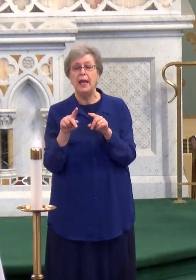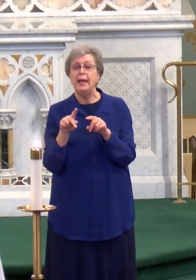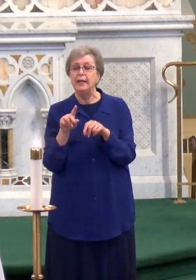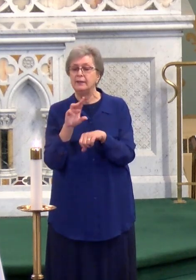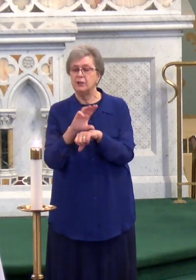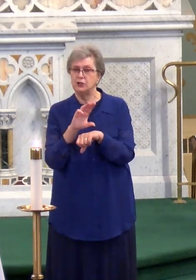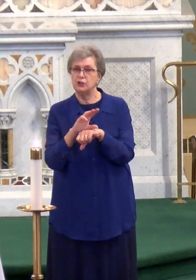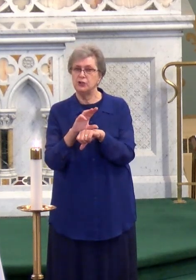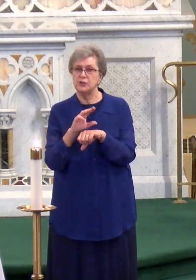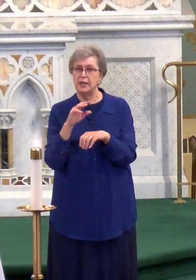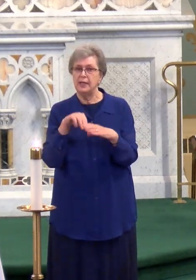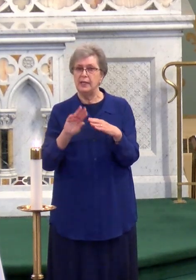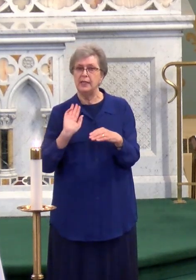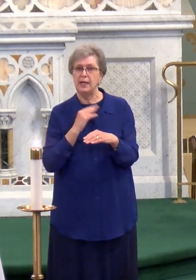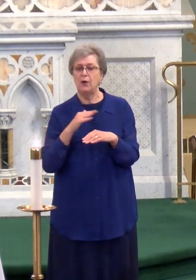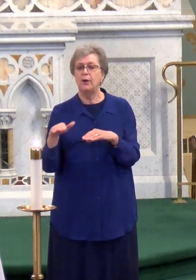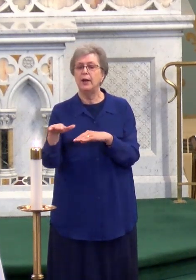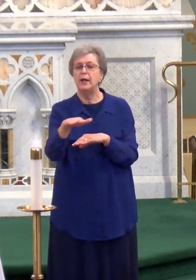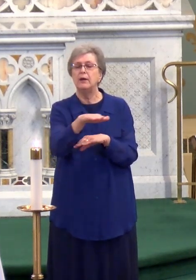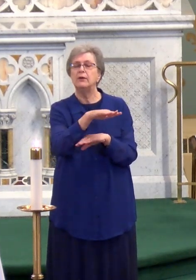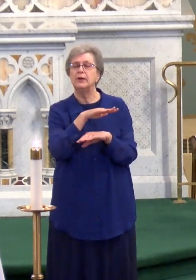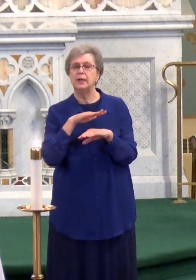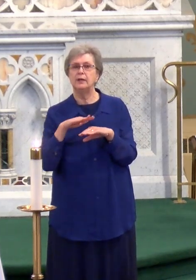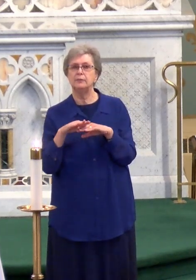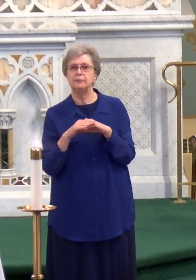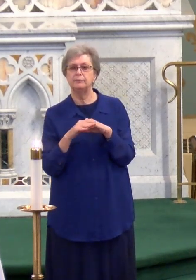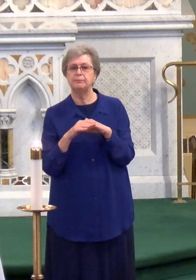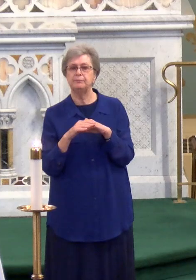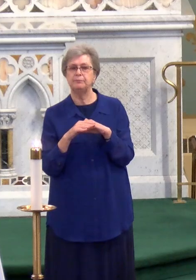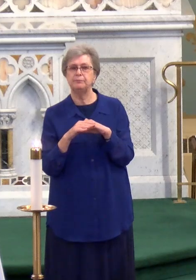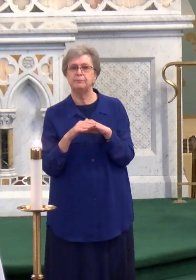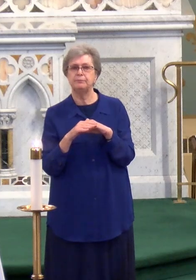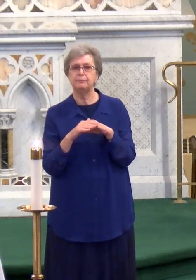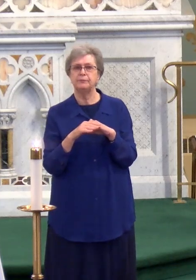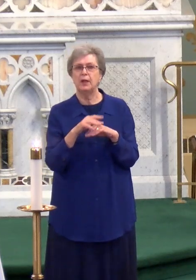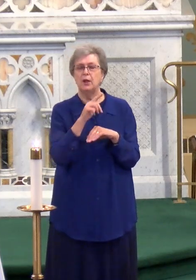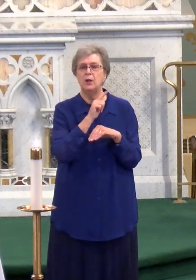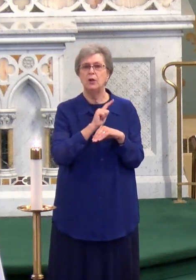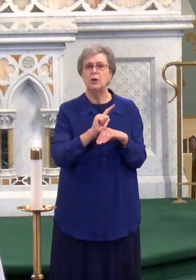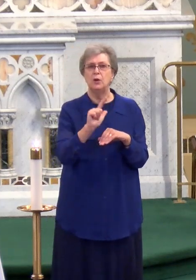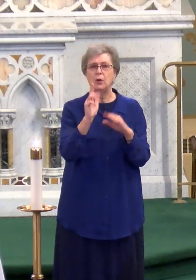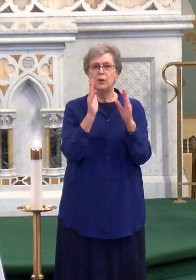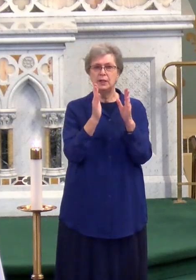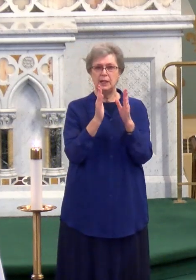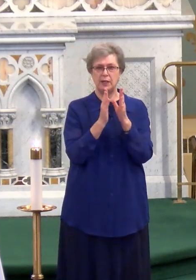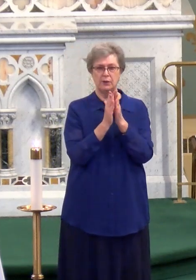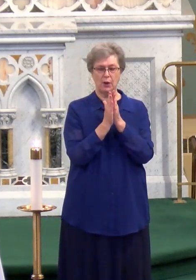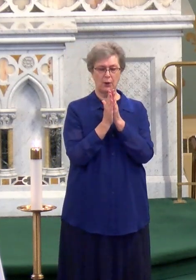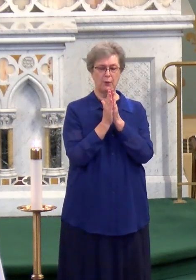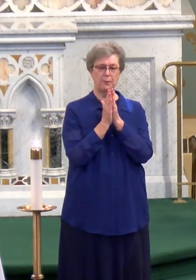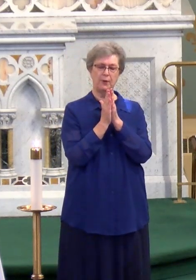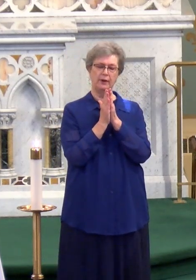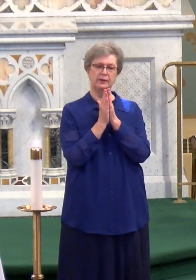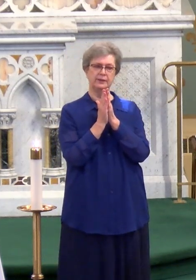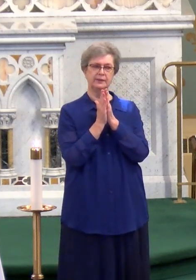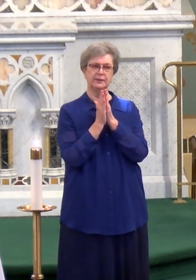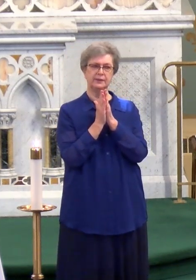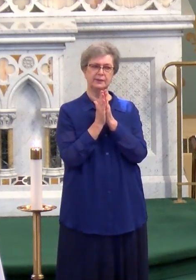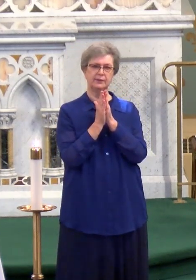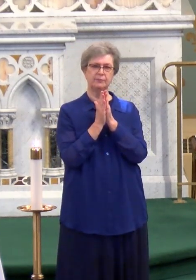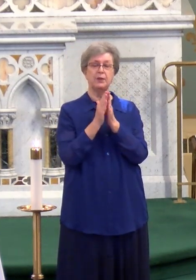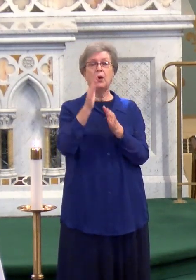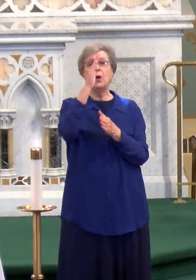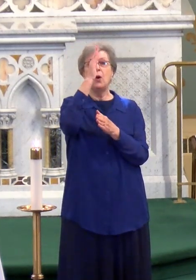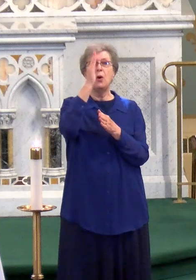in our pastoral care area. Let us pray to the Lord. Lord, hear our prayer.